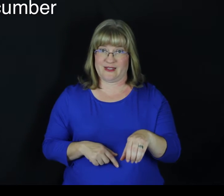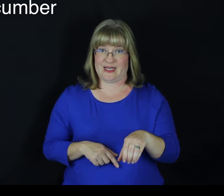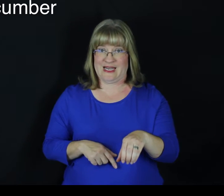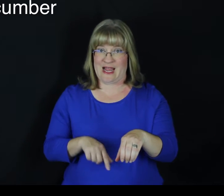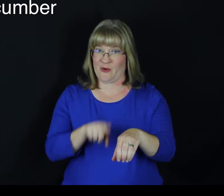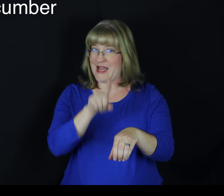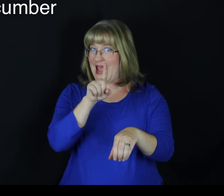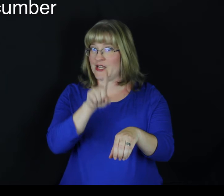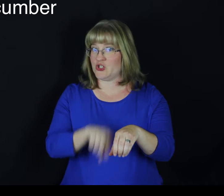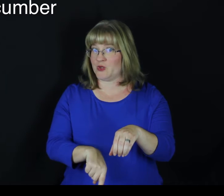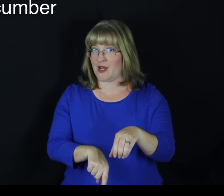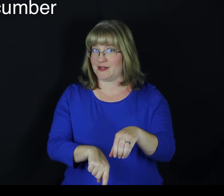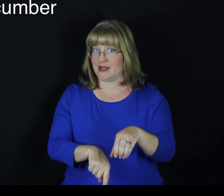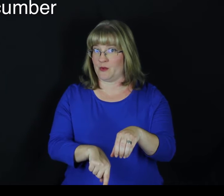facing down, and you cut down.